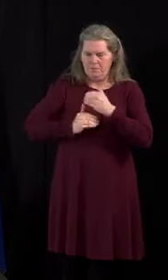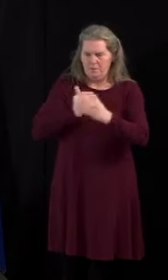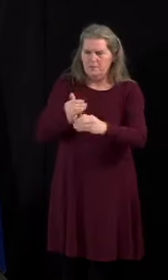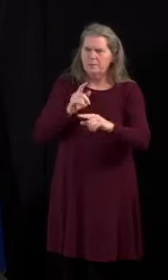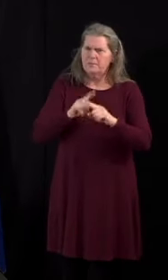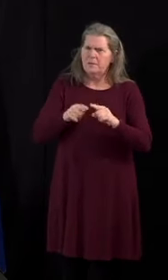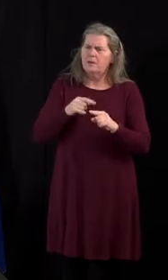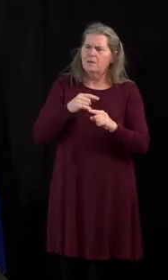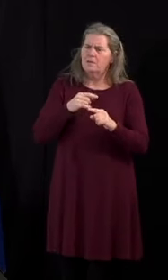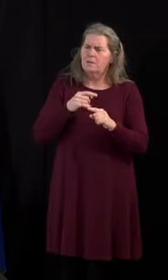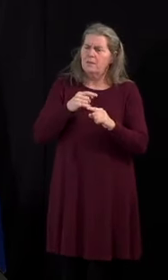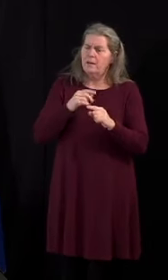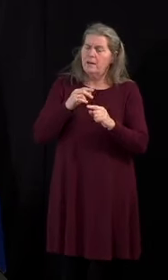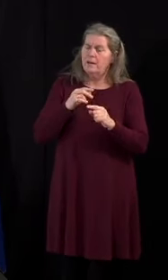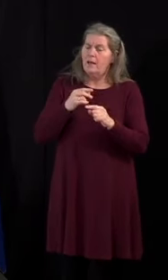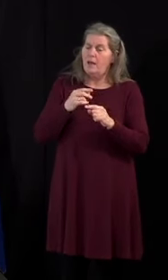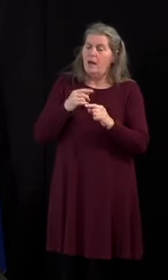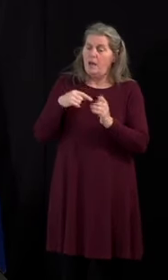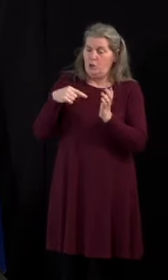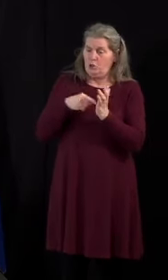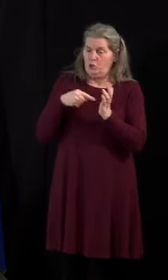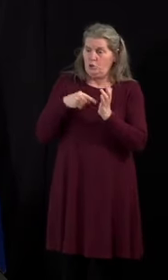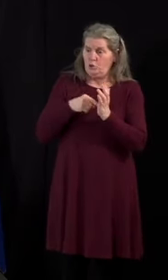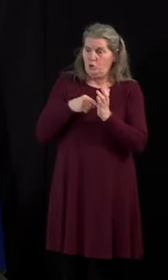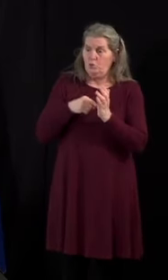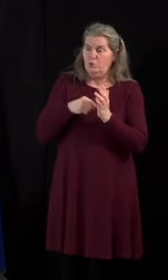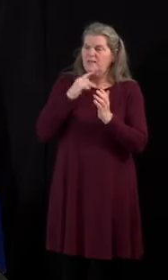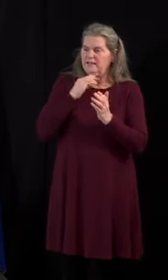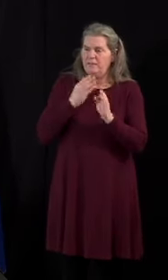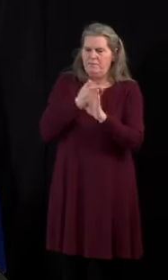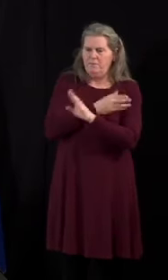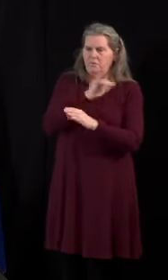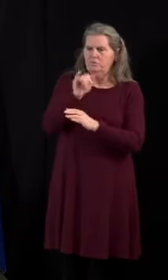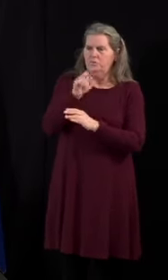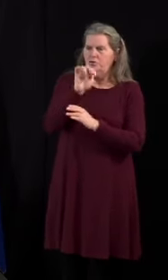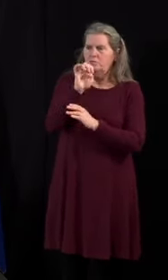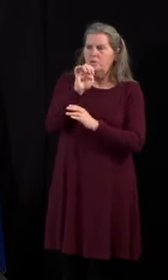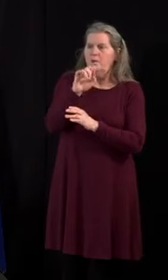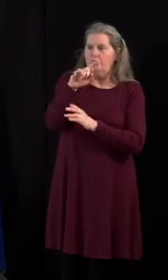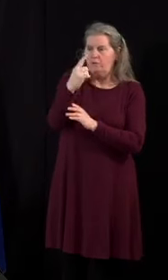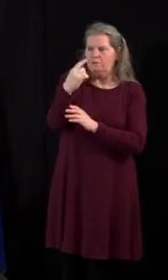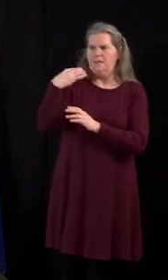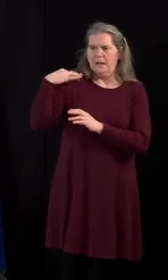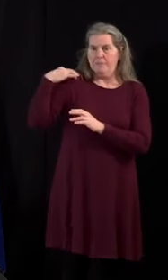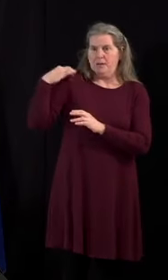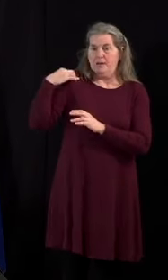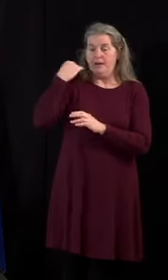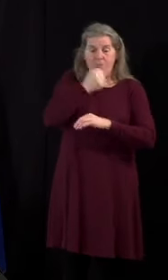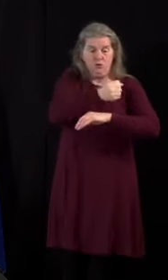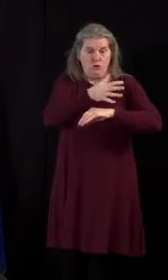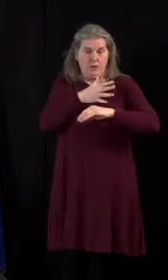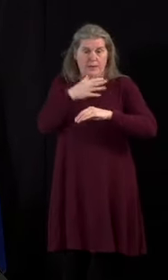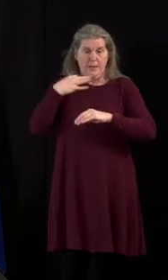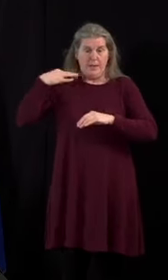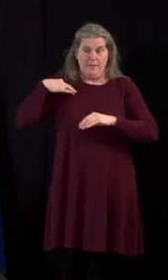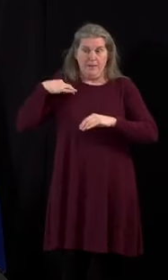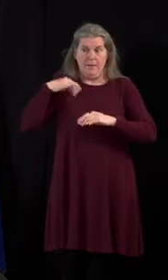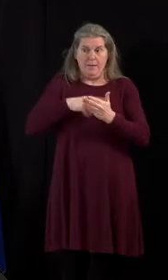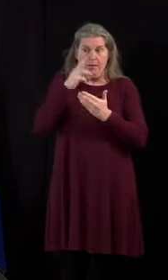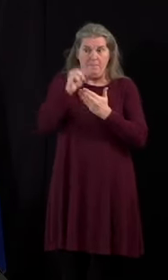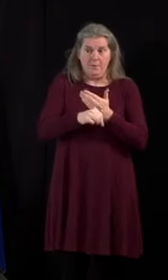deadline for applications being June 1st, people who apply early, sort of as soon